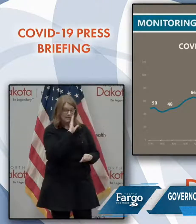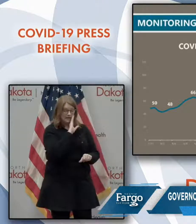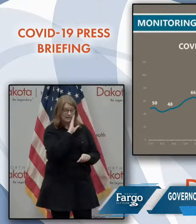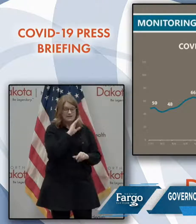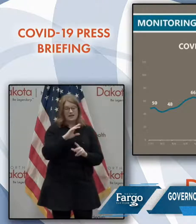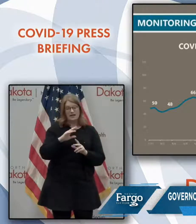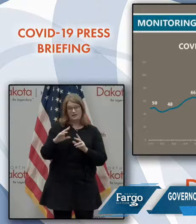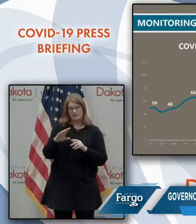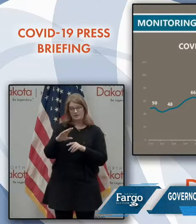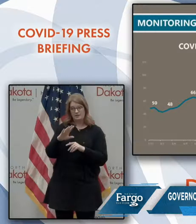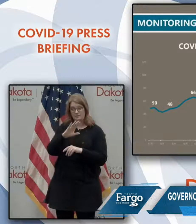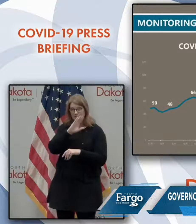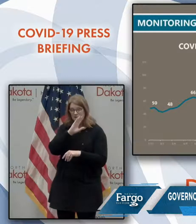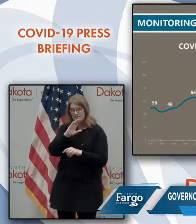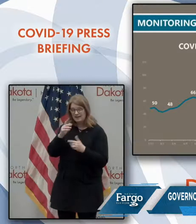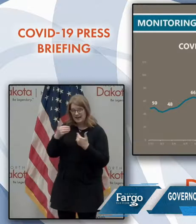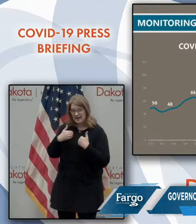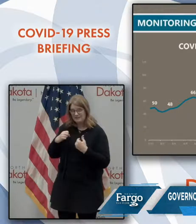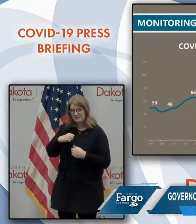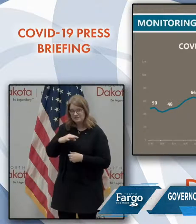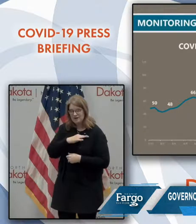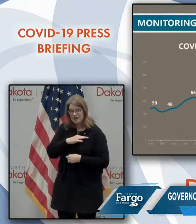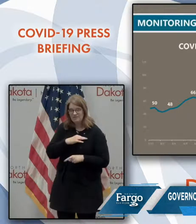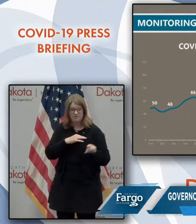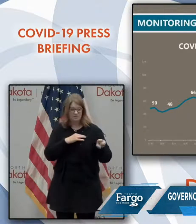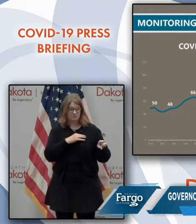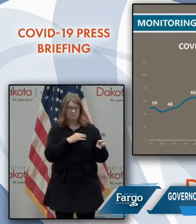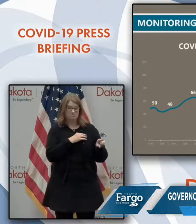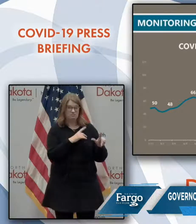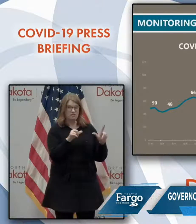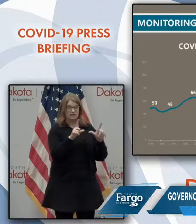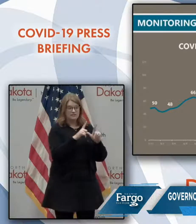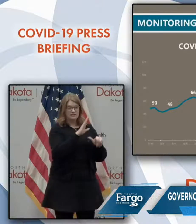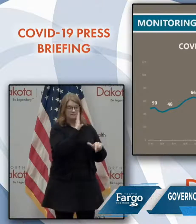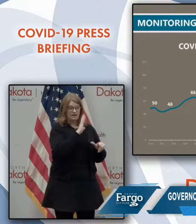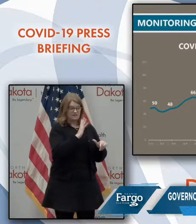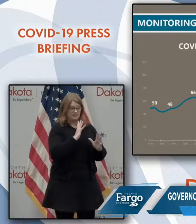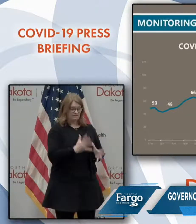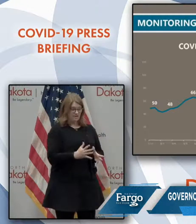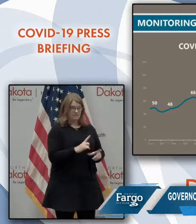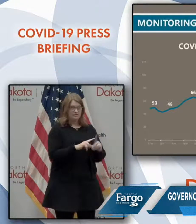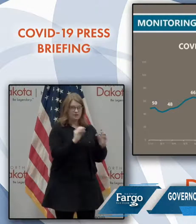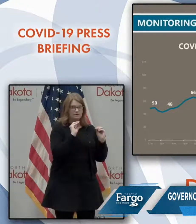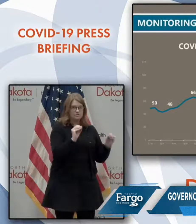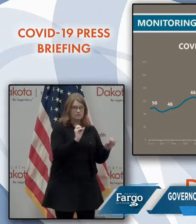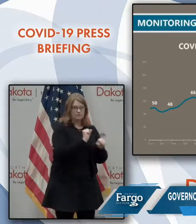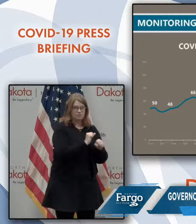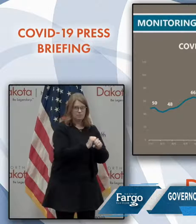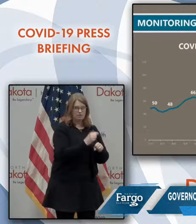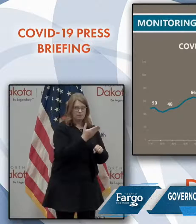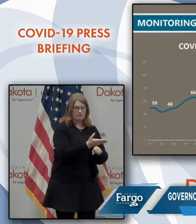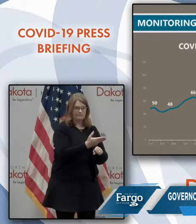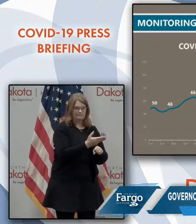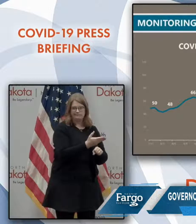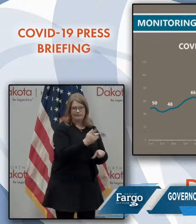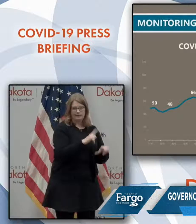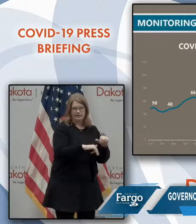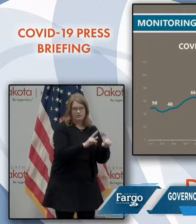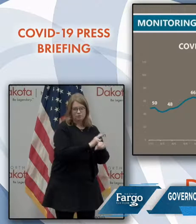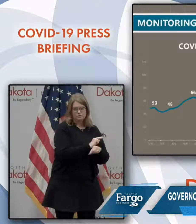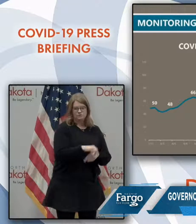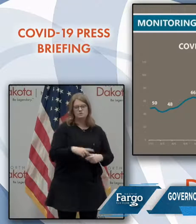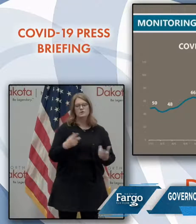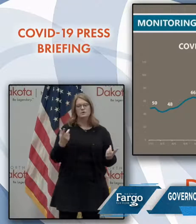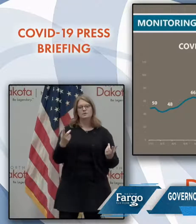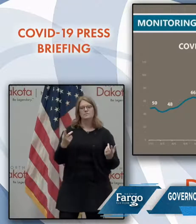staffed, because it's one thing to have a licensed bed, but it's also important that we have the staffing to be able to do that. But as hospital